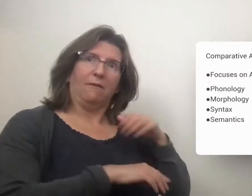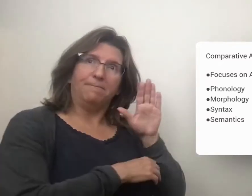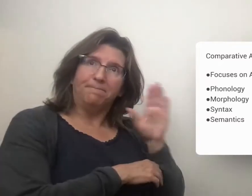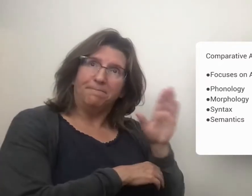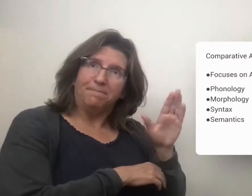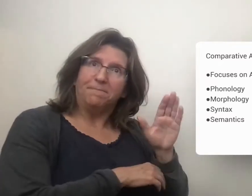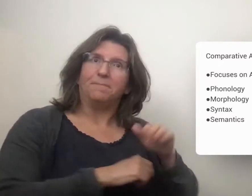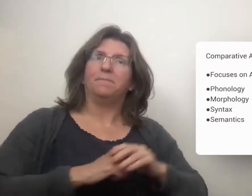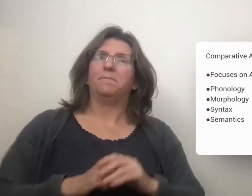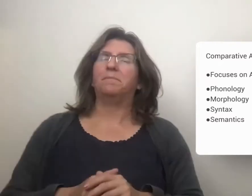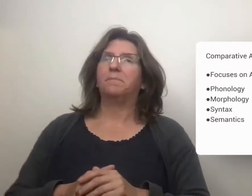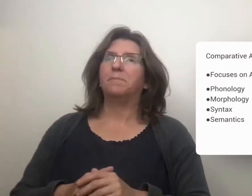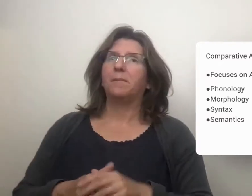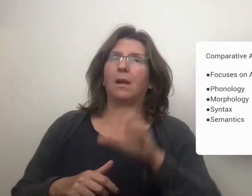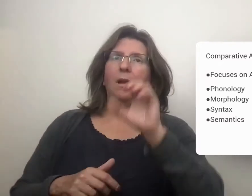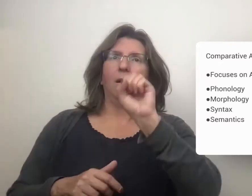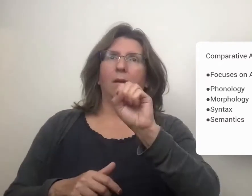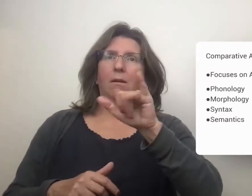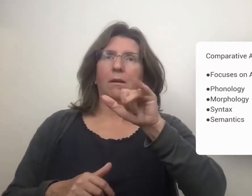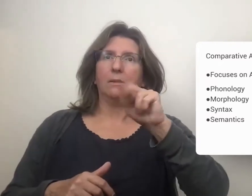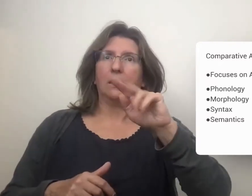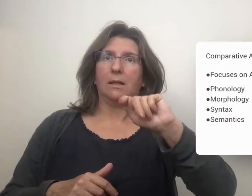ASL has its own distinct morphology too.